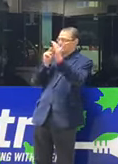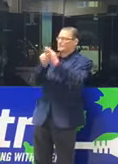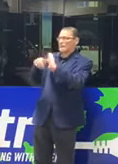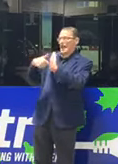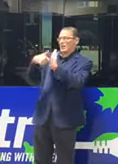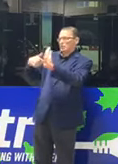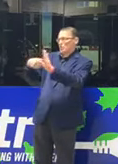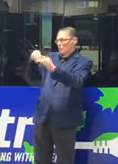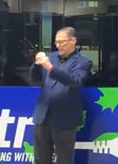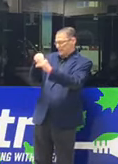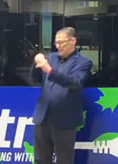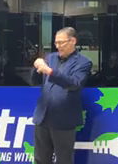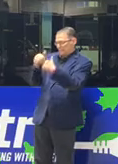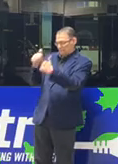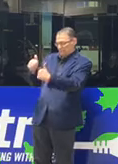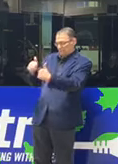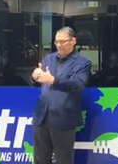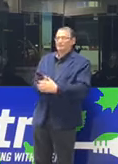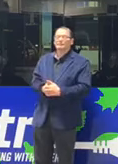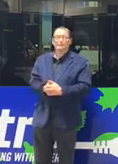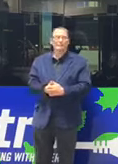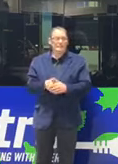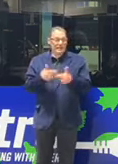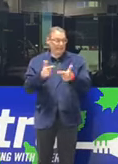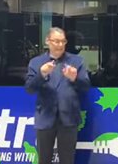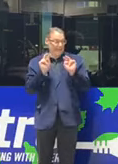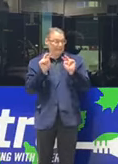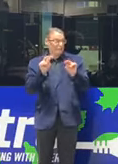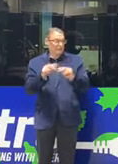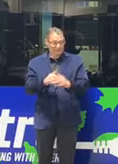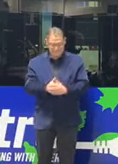these wonderful vehicles. Let's look at it. All right.